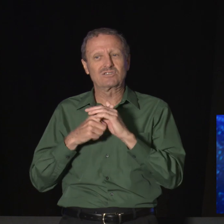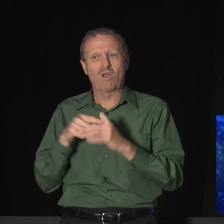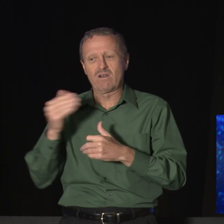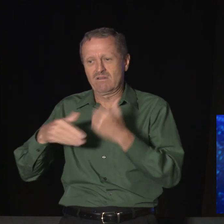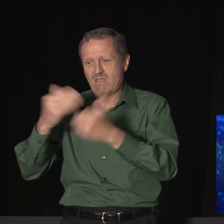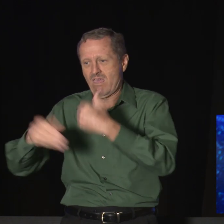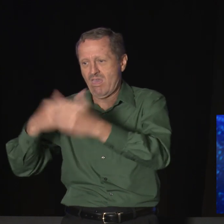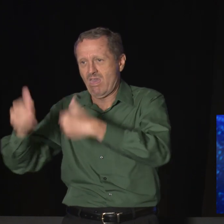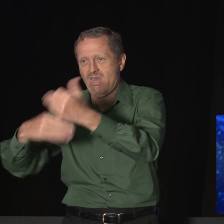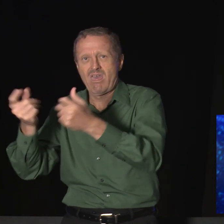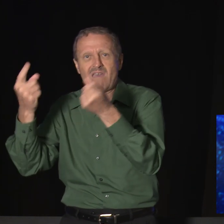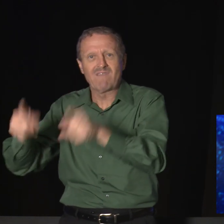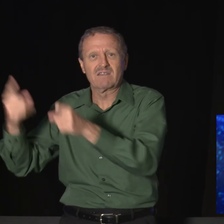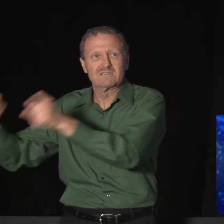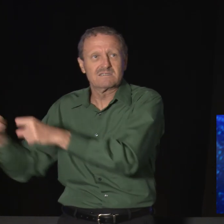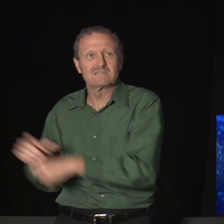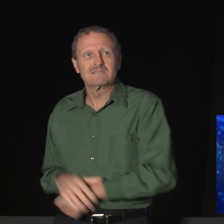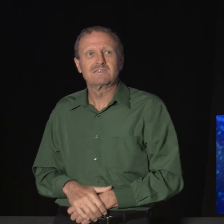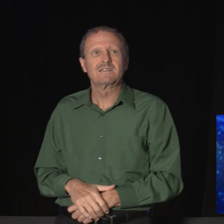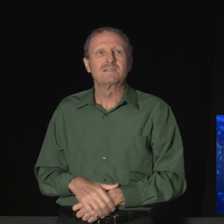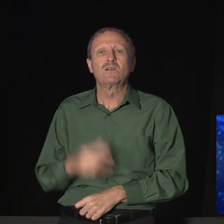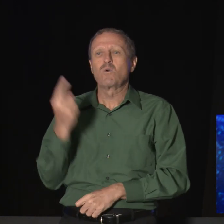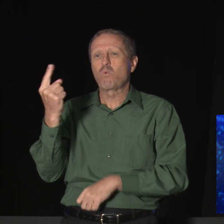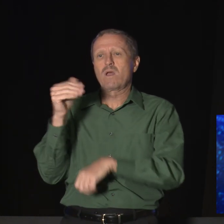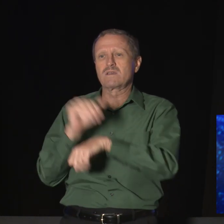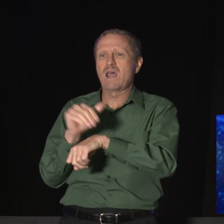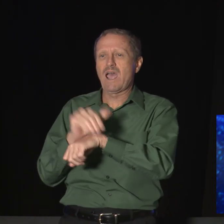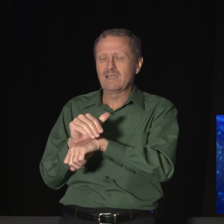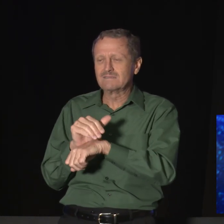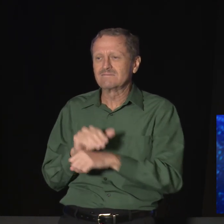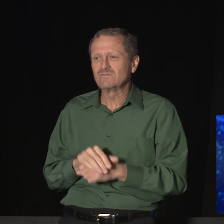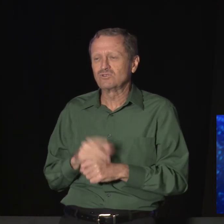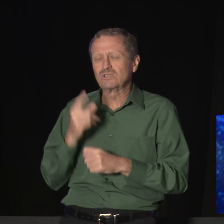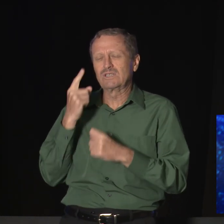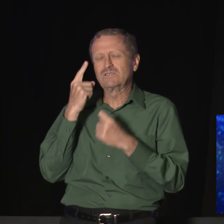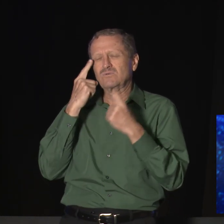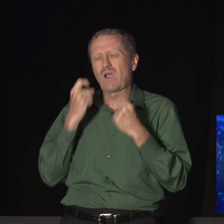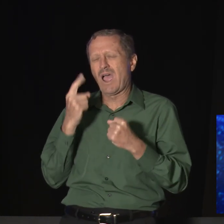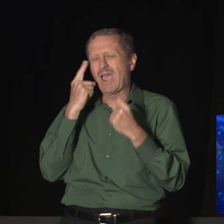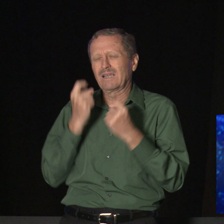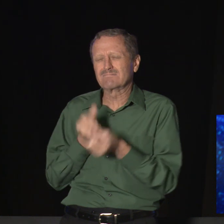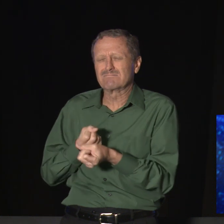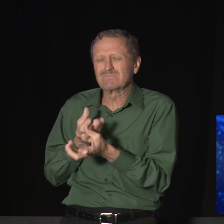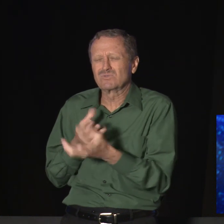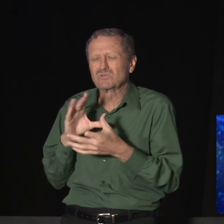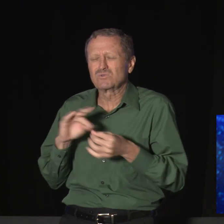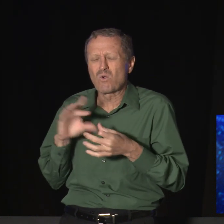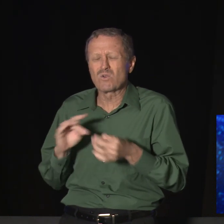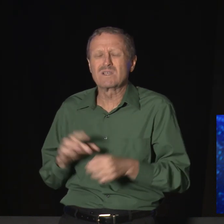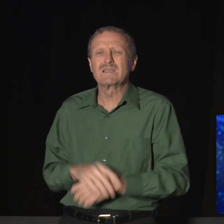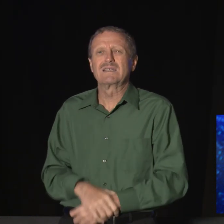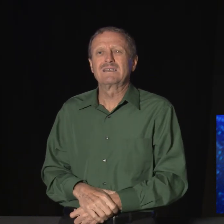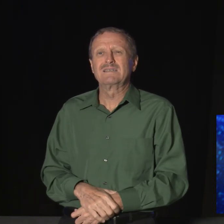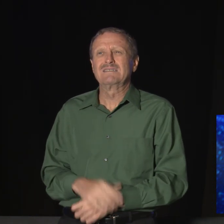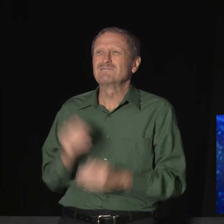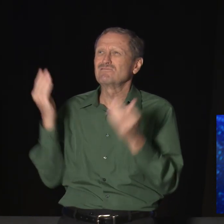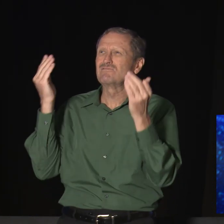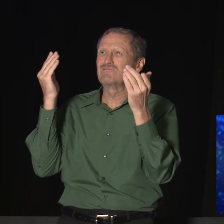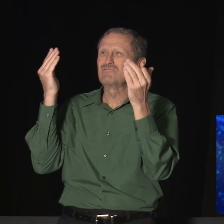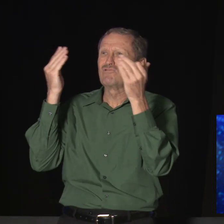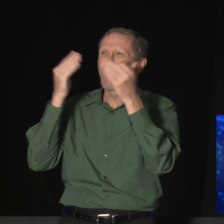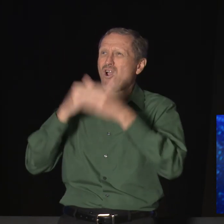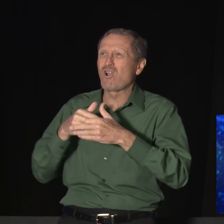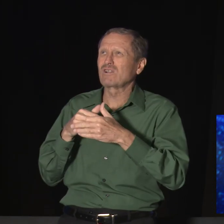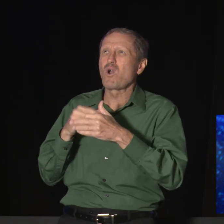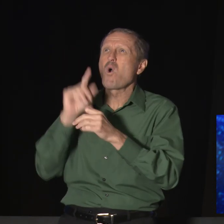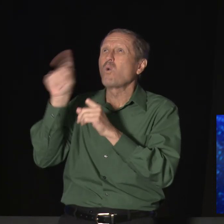events. One moonless night, she's crying out her story into the starry